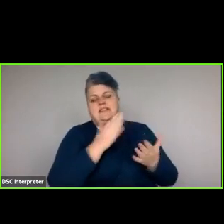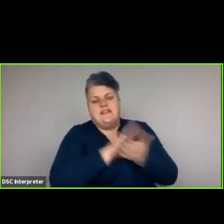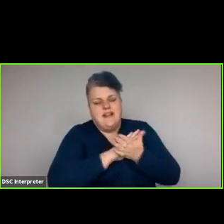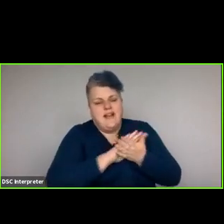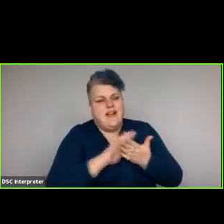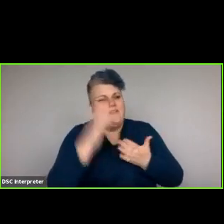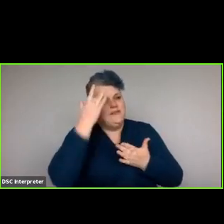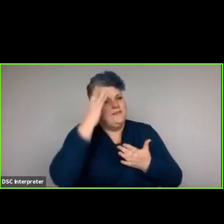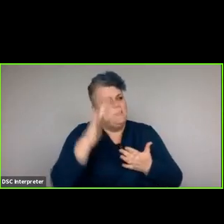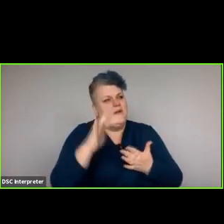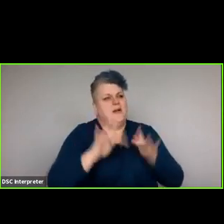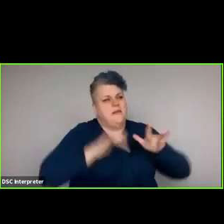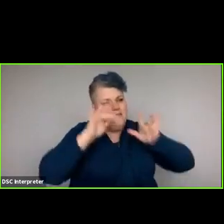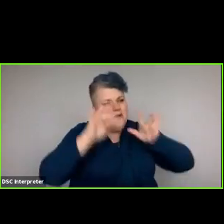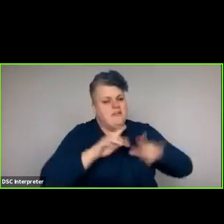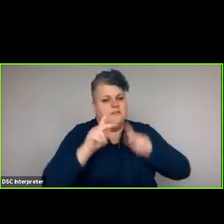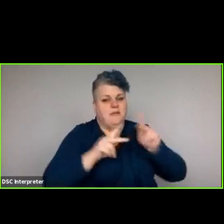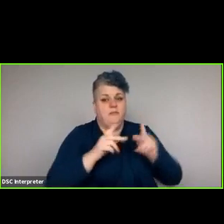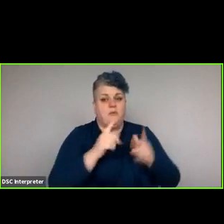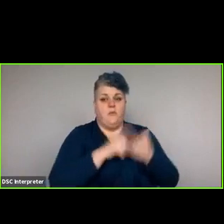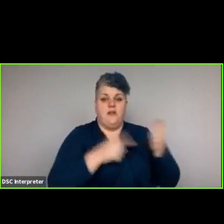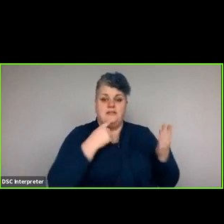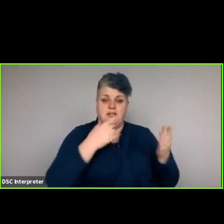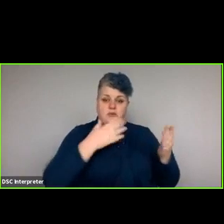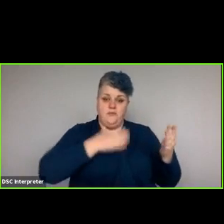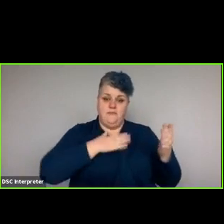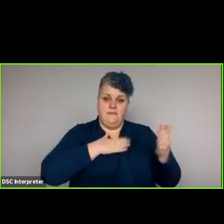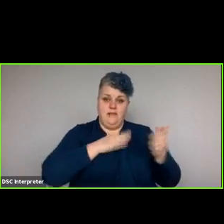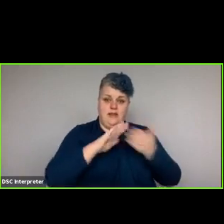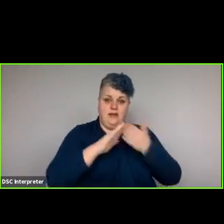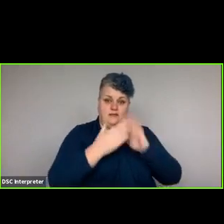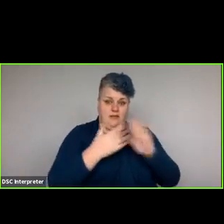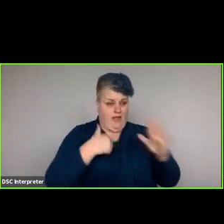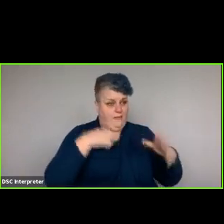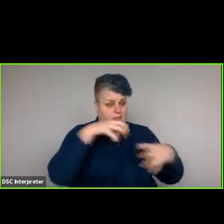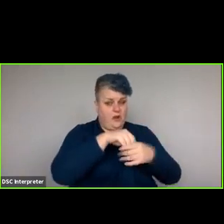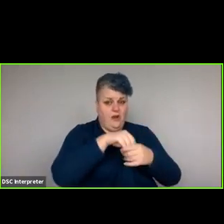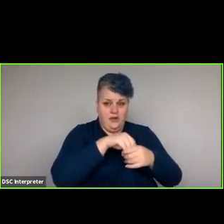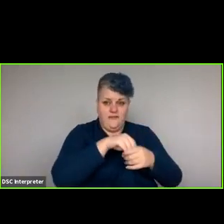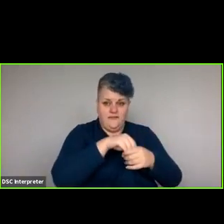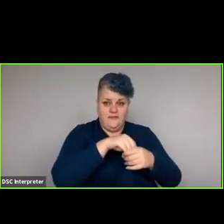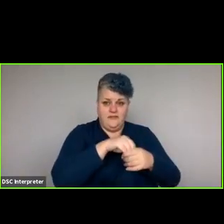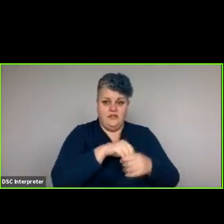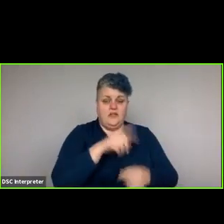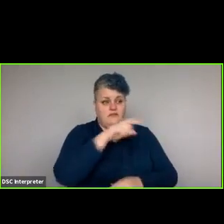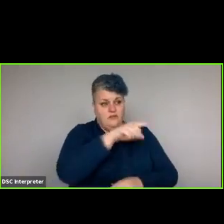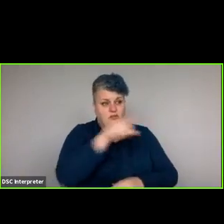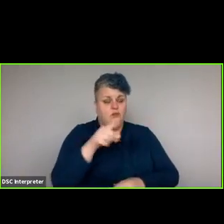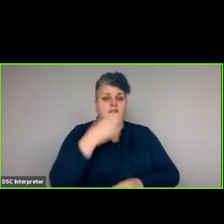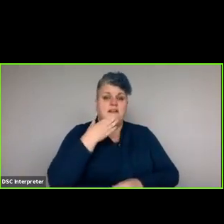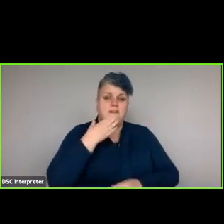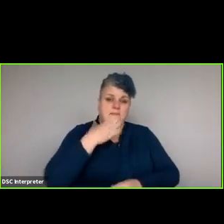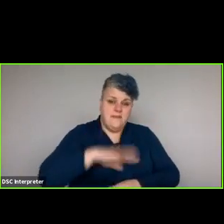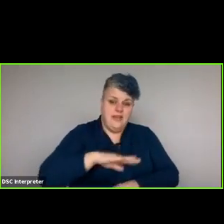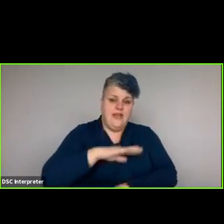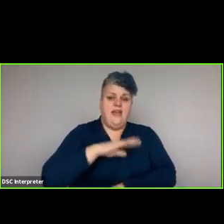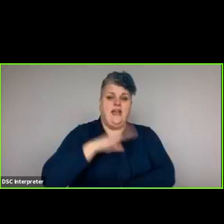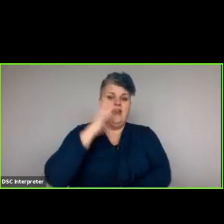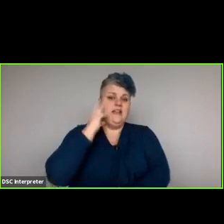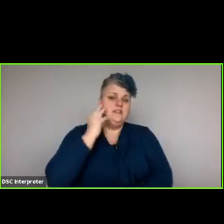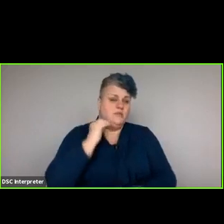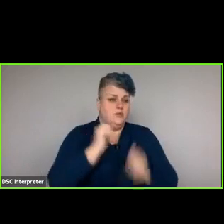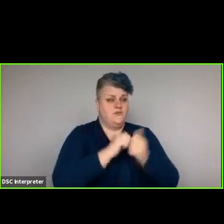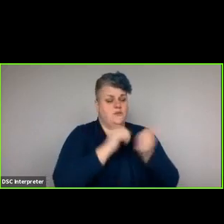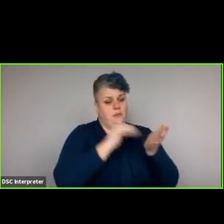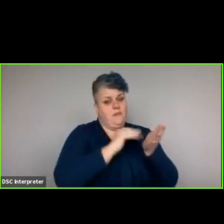But this is what I want to say to my community, which I'm a part of, If you've had a bad experience from a healthcare provider